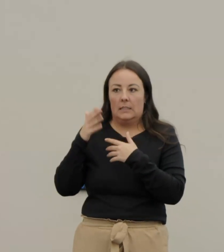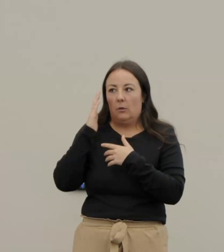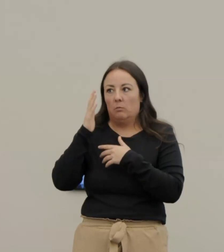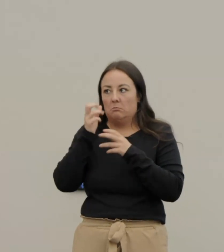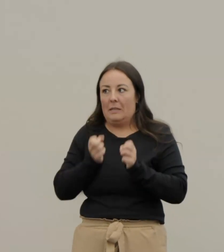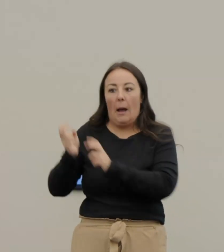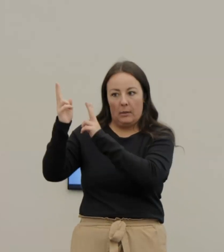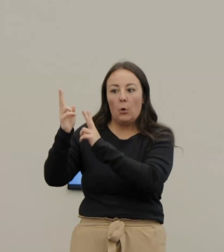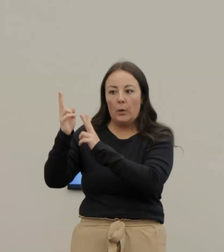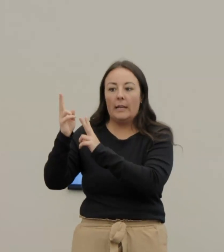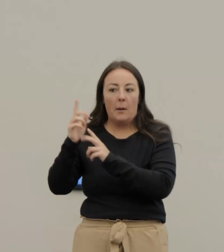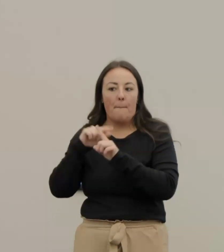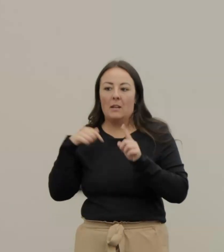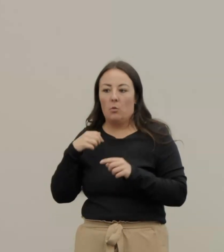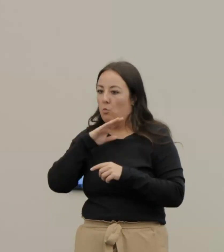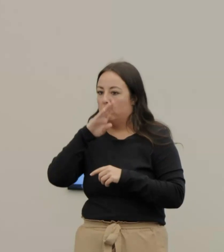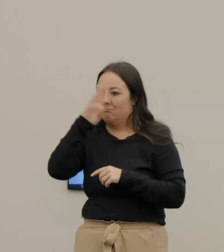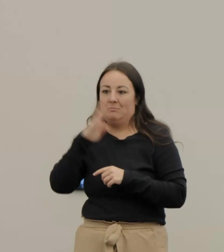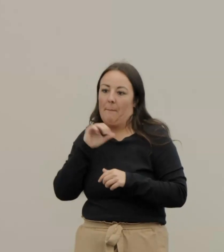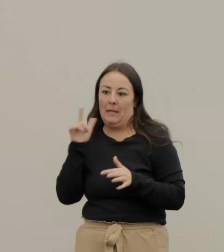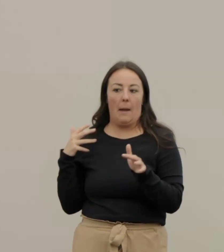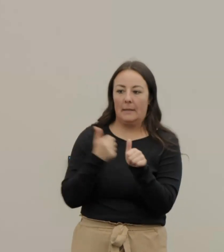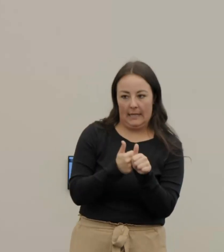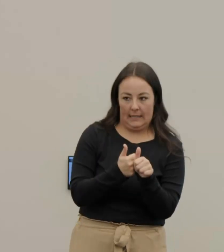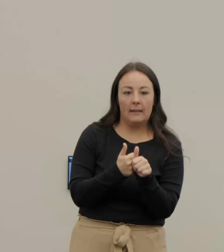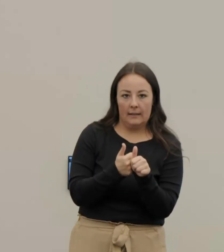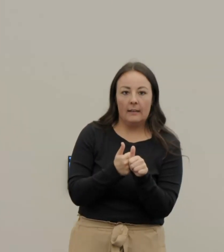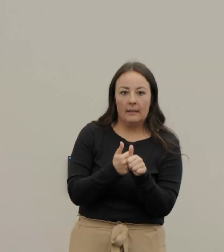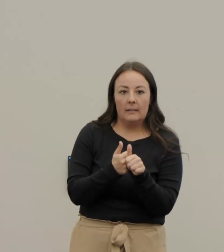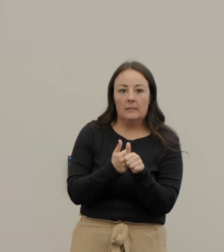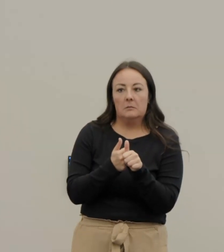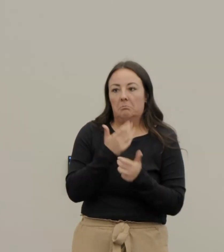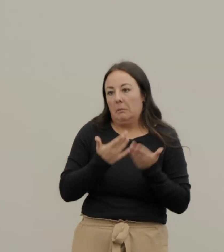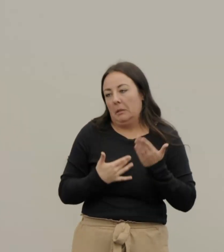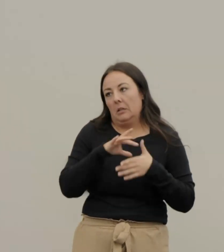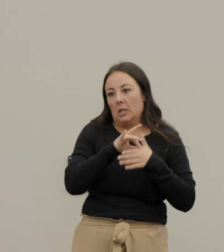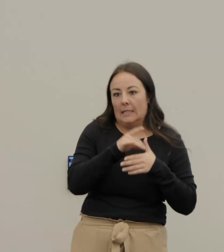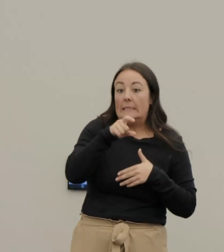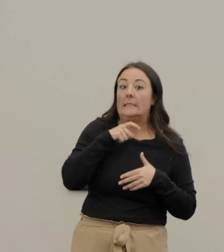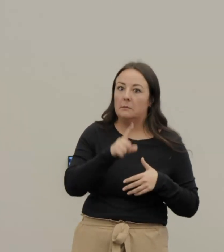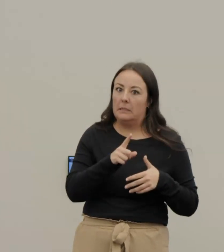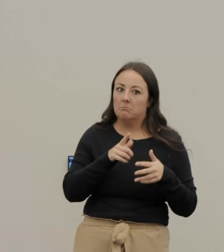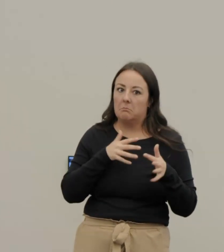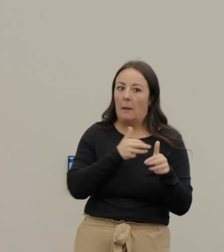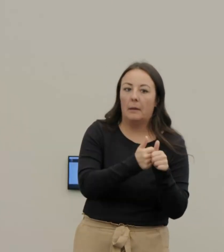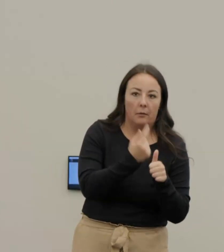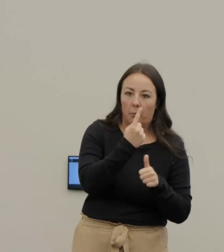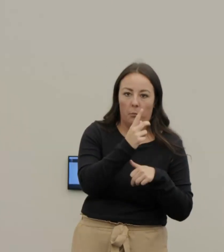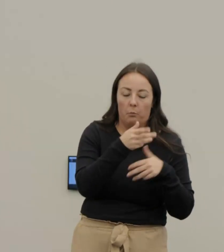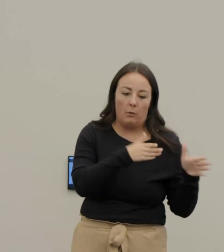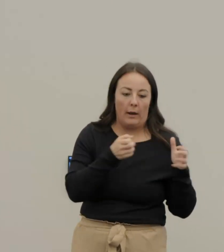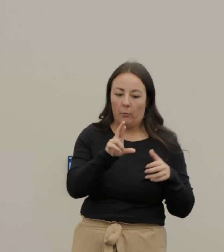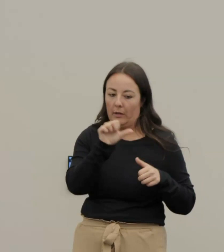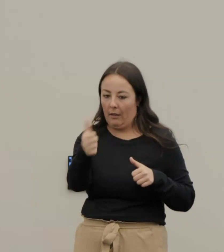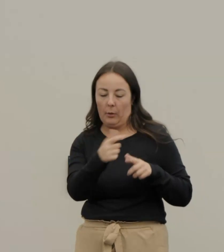updated. Like I said, rare exceptions where content may need to be updated for one version or another. However, the